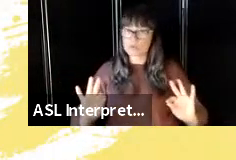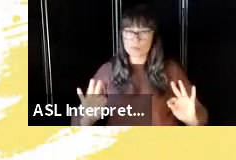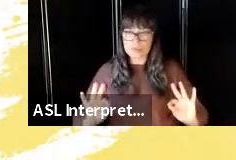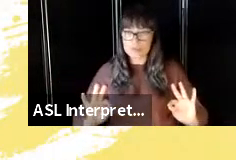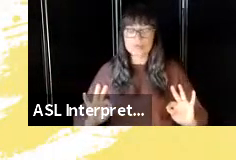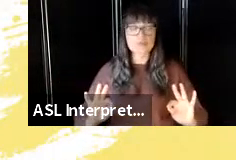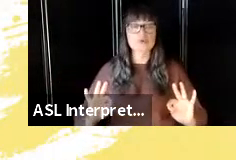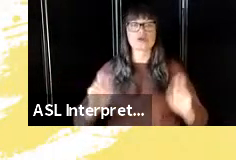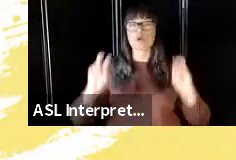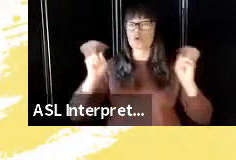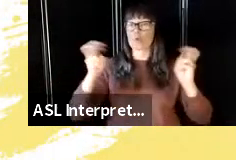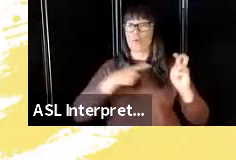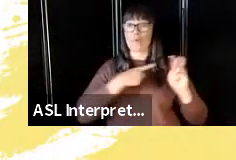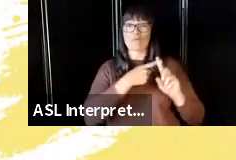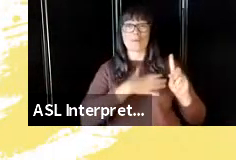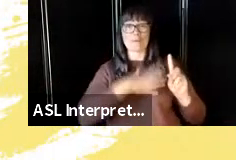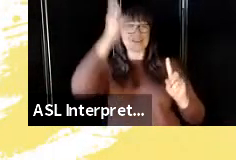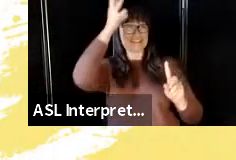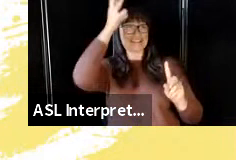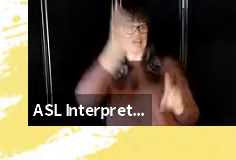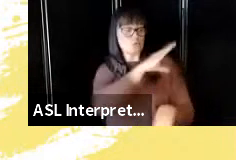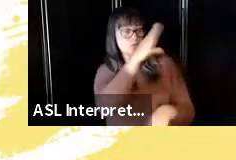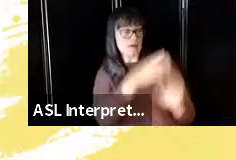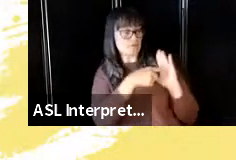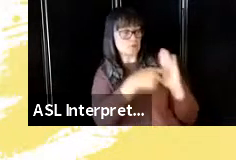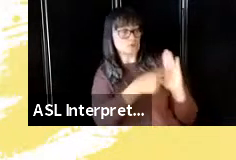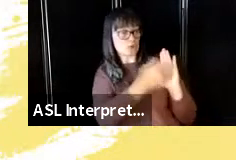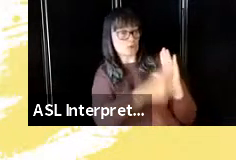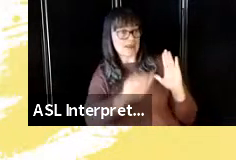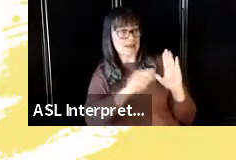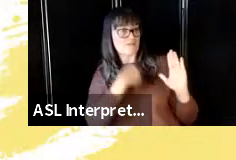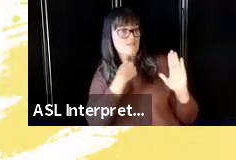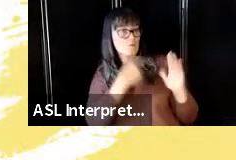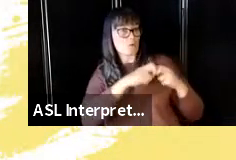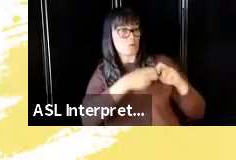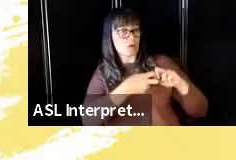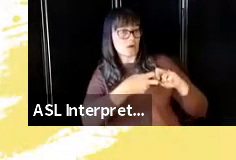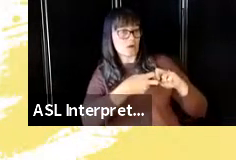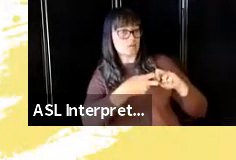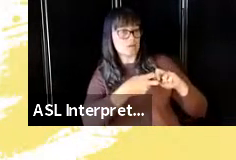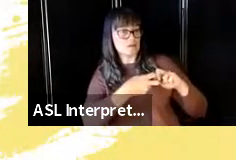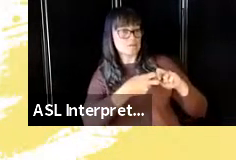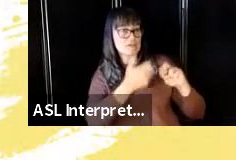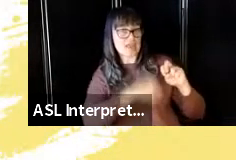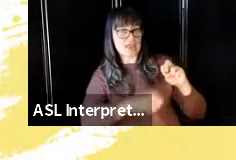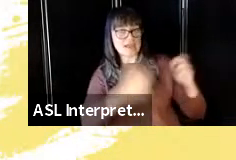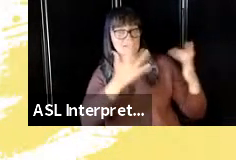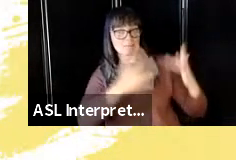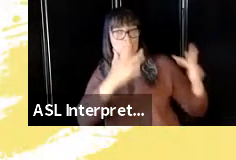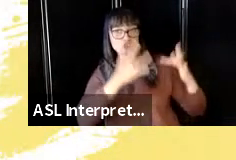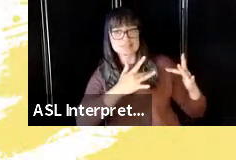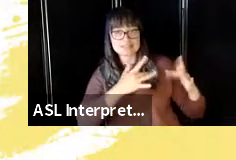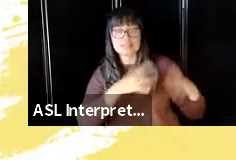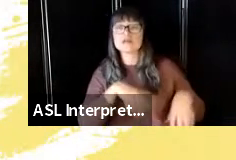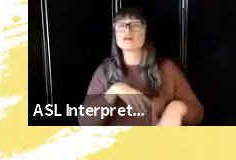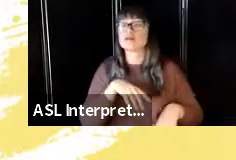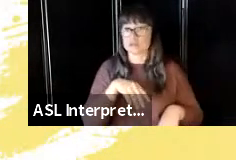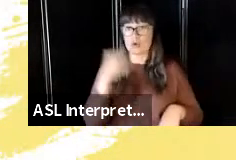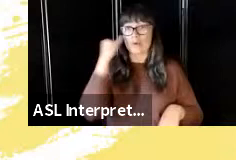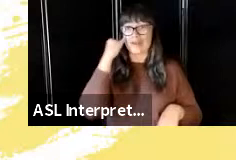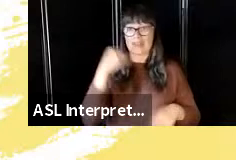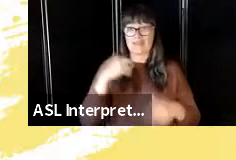A quote from my dad is, you never show any vocal problem any mercy, right? So if there's an